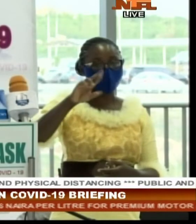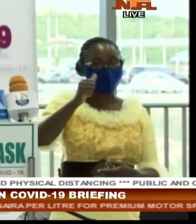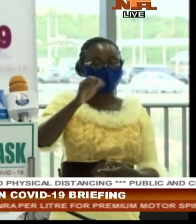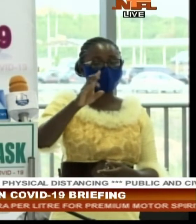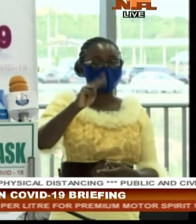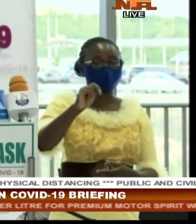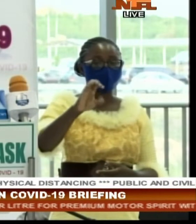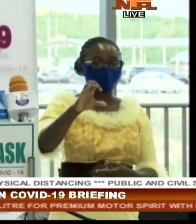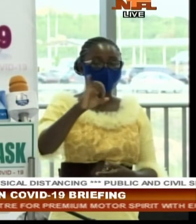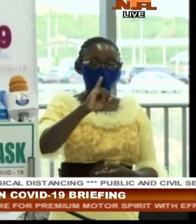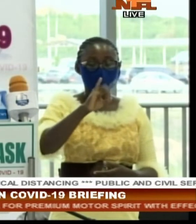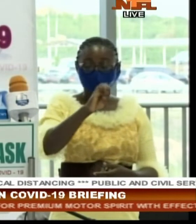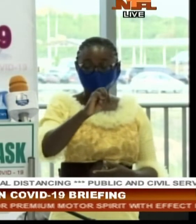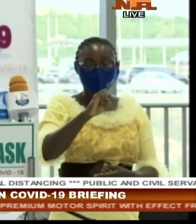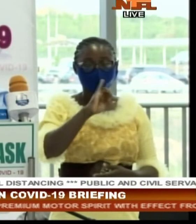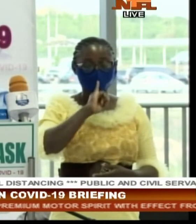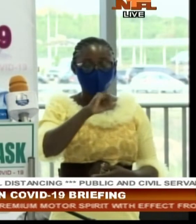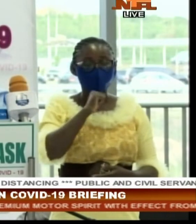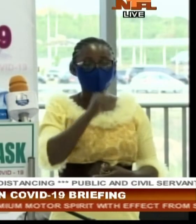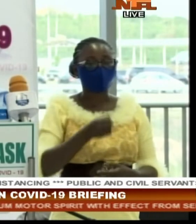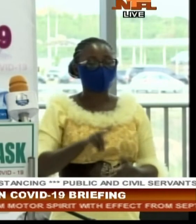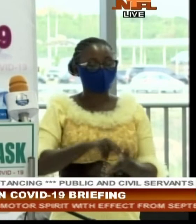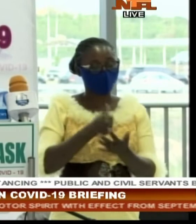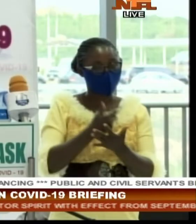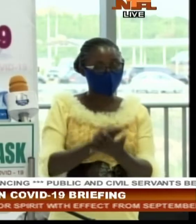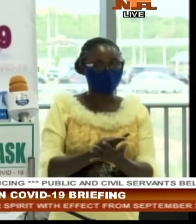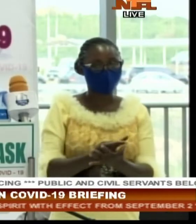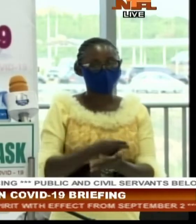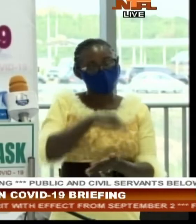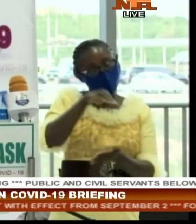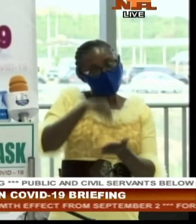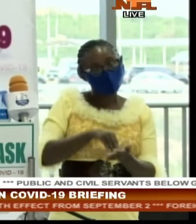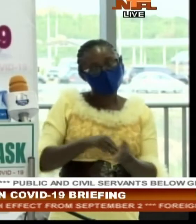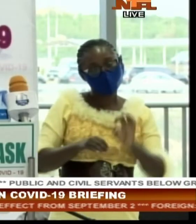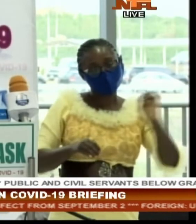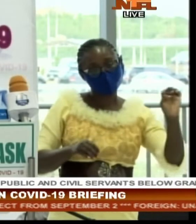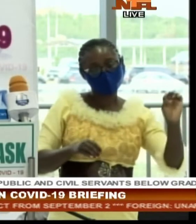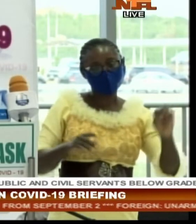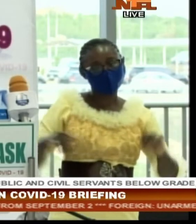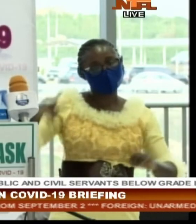Middle East Airlines is approved for both Lagos.